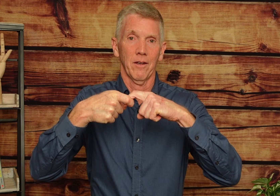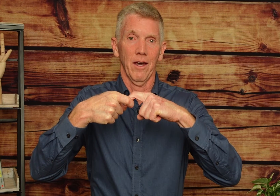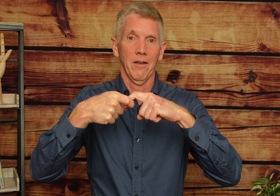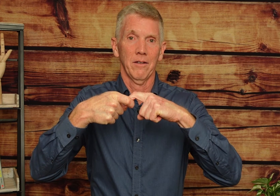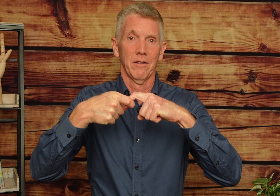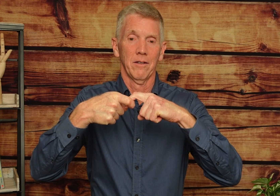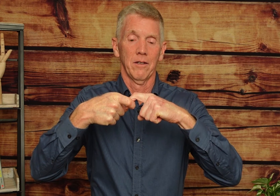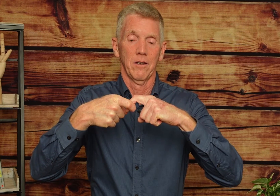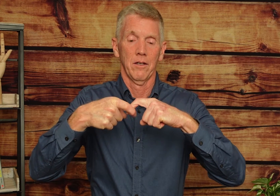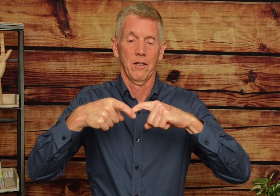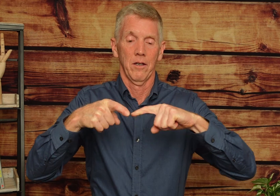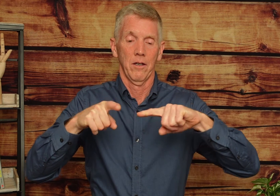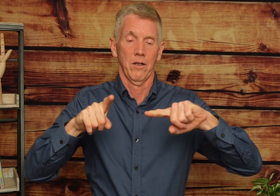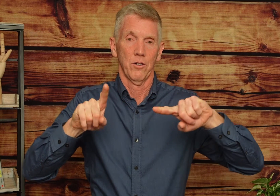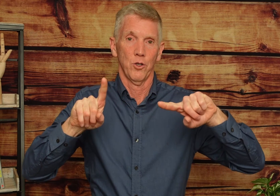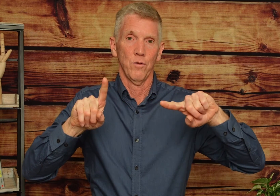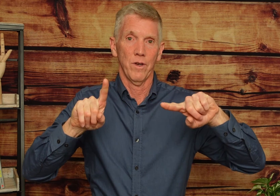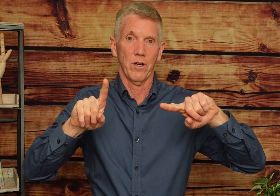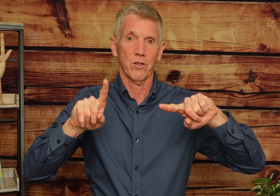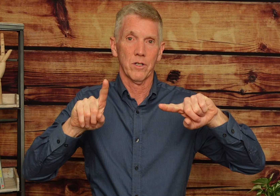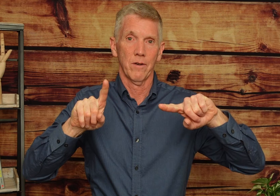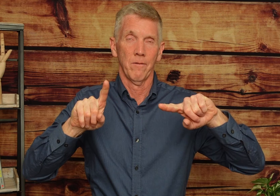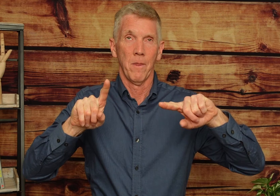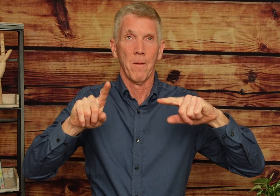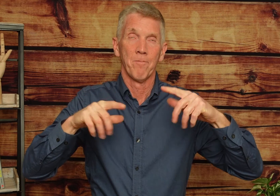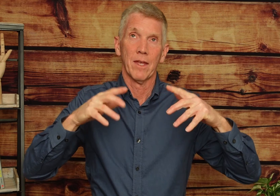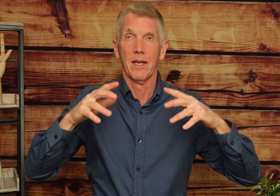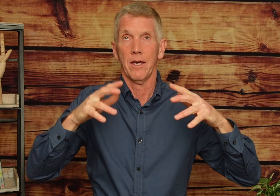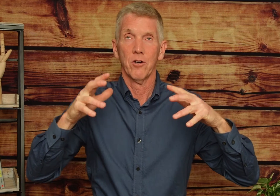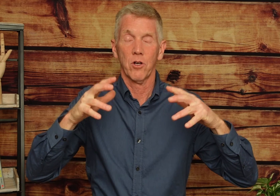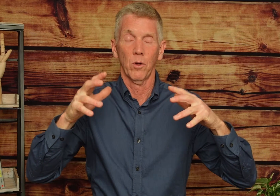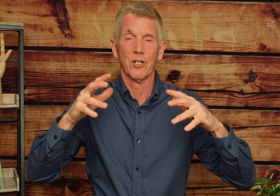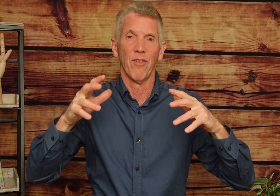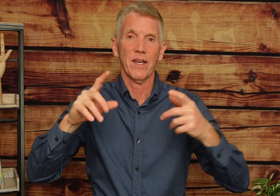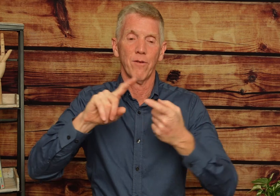Okay? Two fingers. Here's a